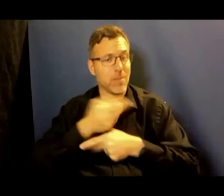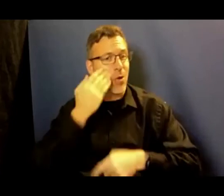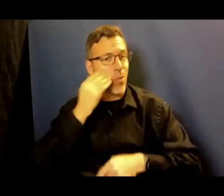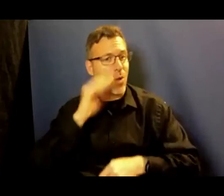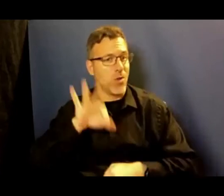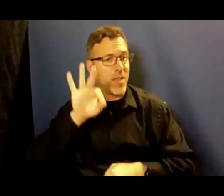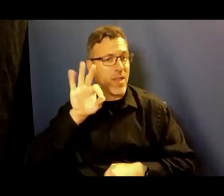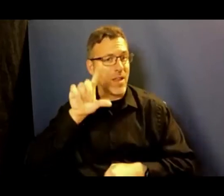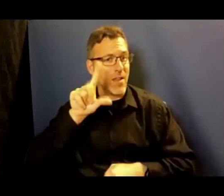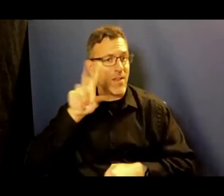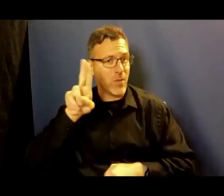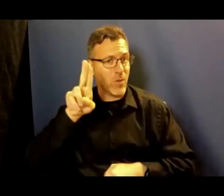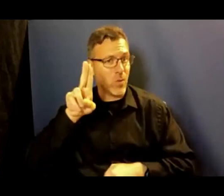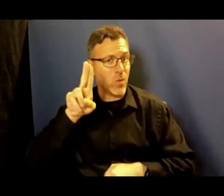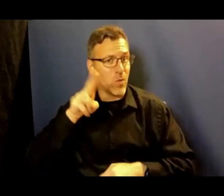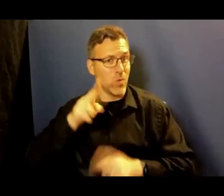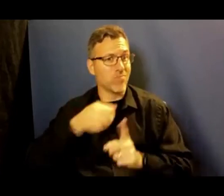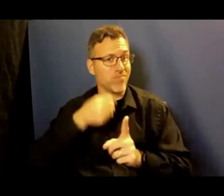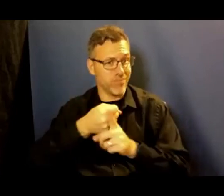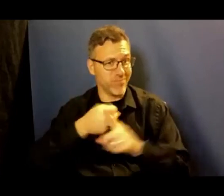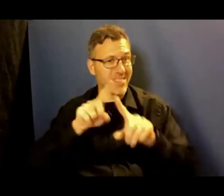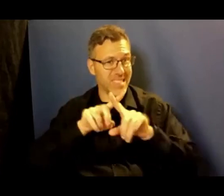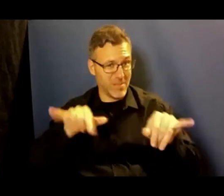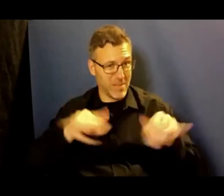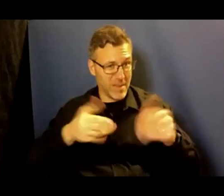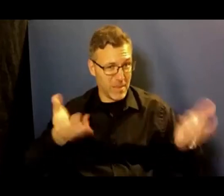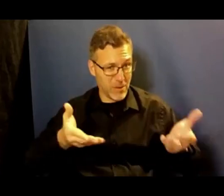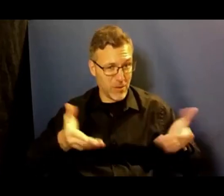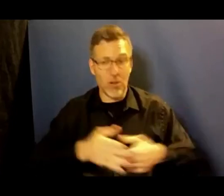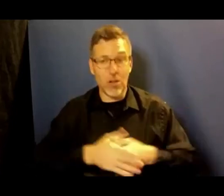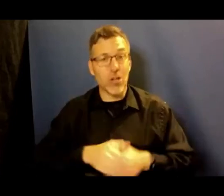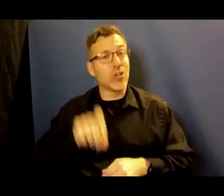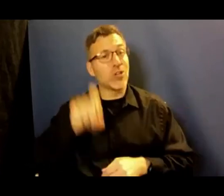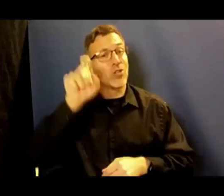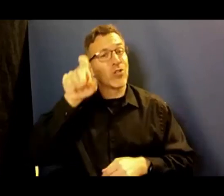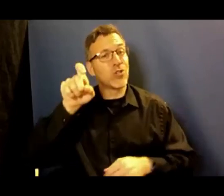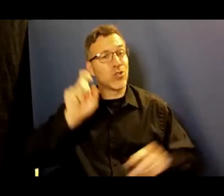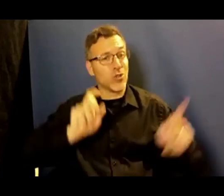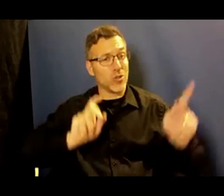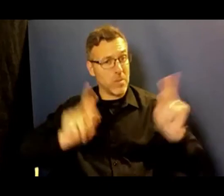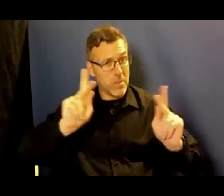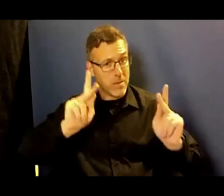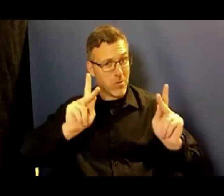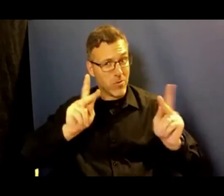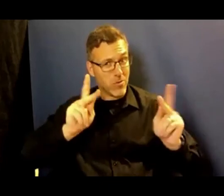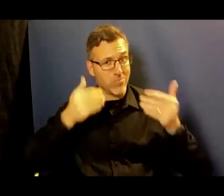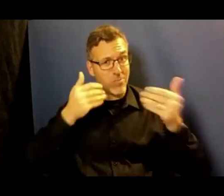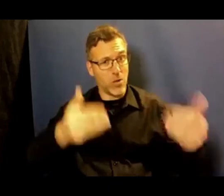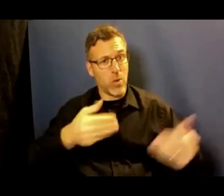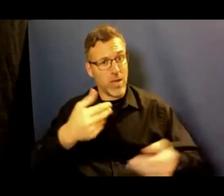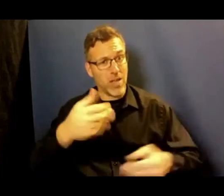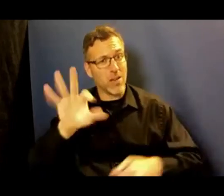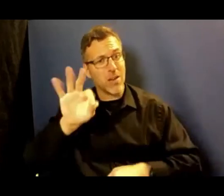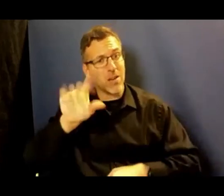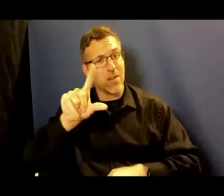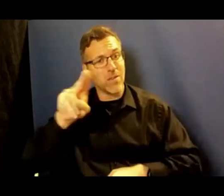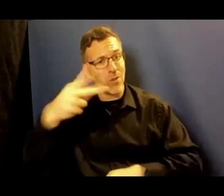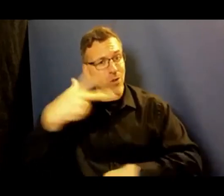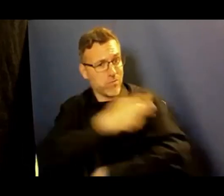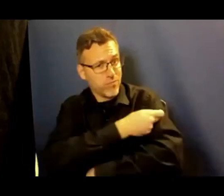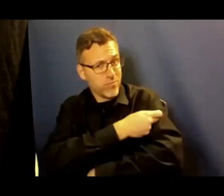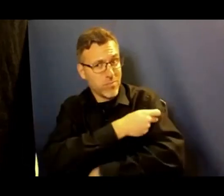time. Yeah. So should we be getting our flu vaccines? And is it safe to get the flu vaccine